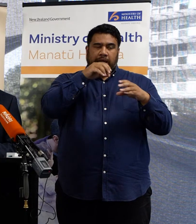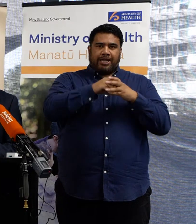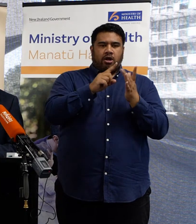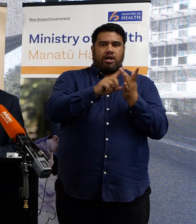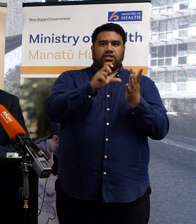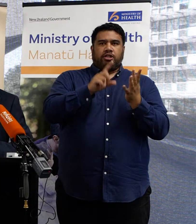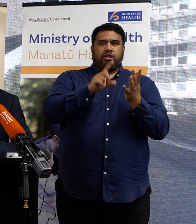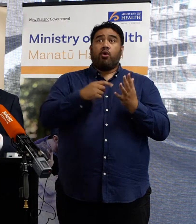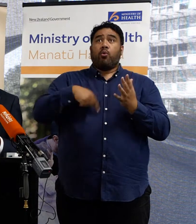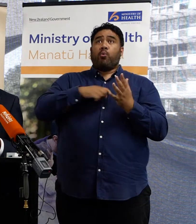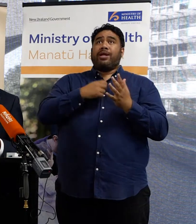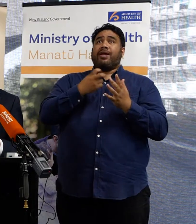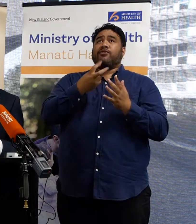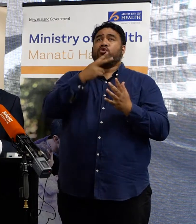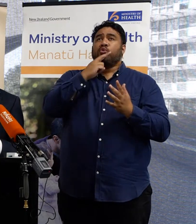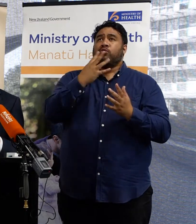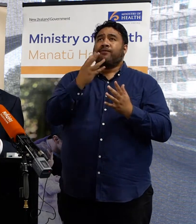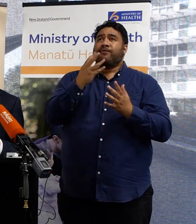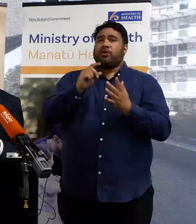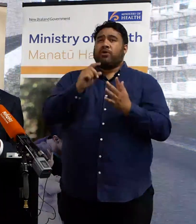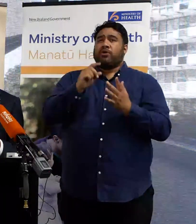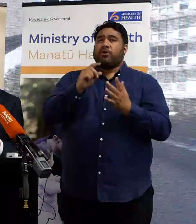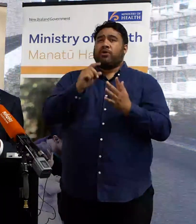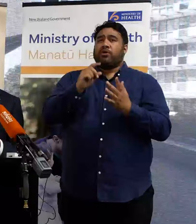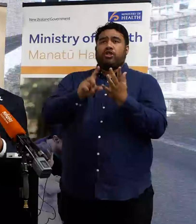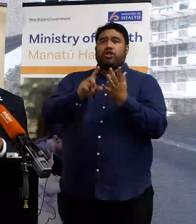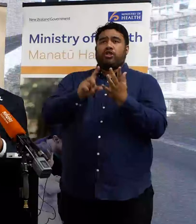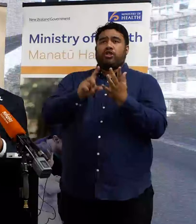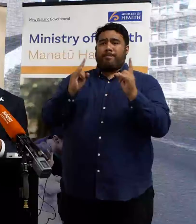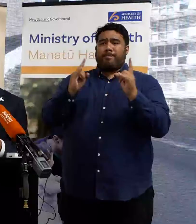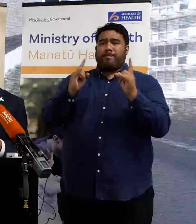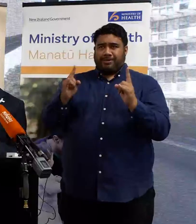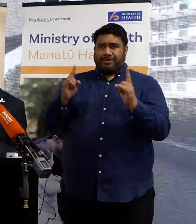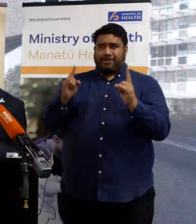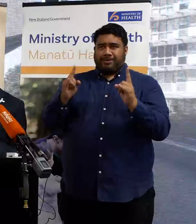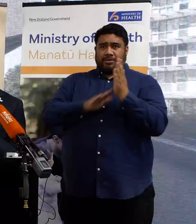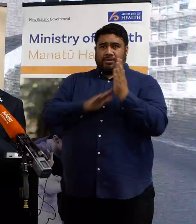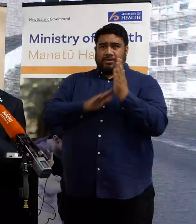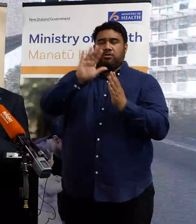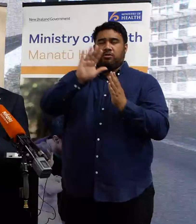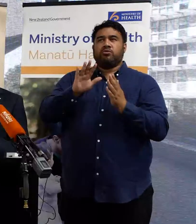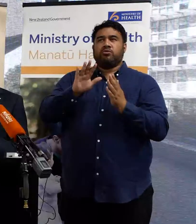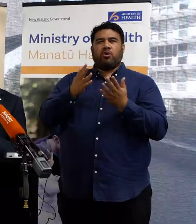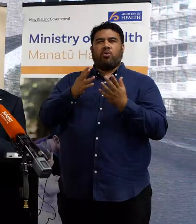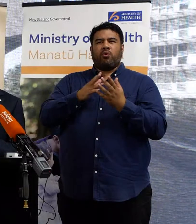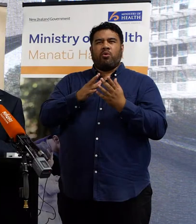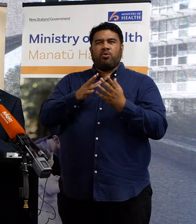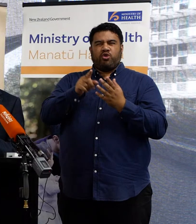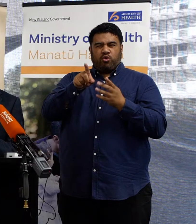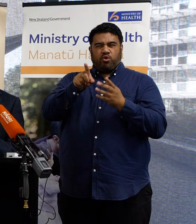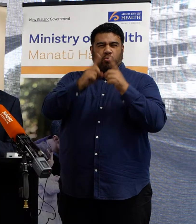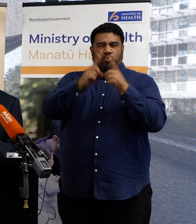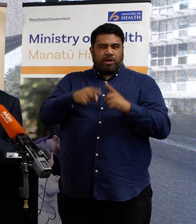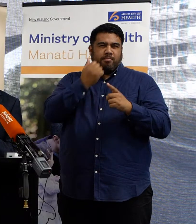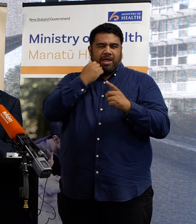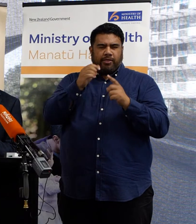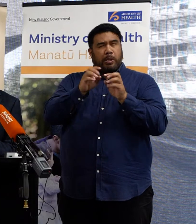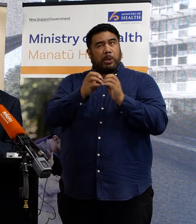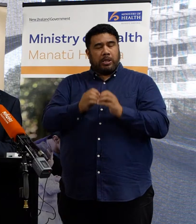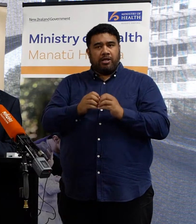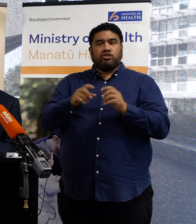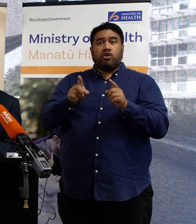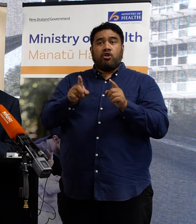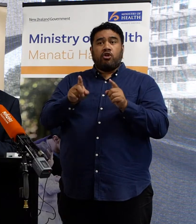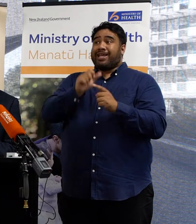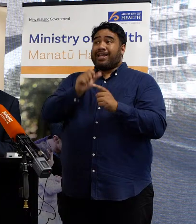240 ICU beds. And if you do the maths, obviously we're trying to, as Caroline said, what we're trying to do is ensure that if we